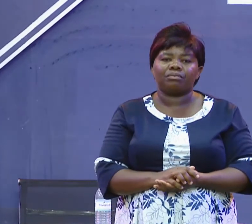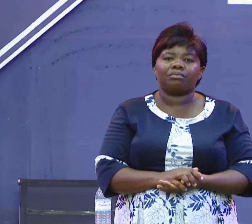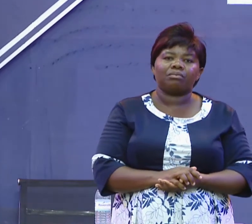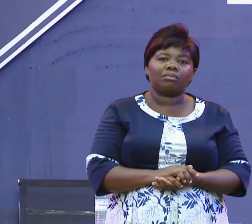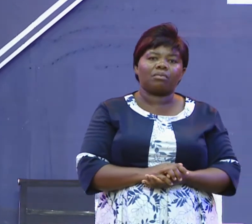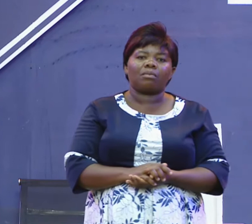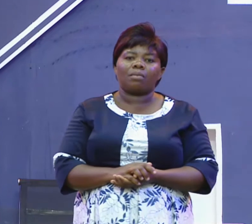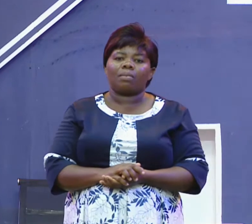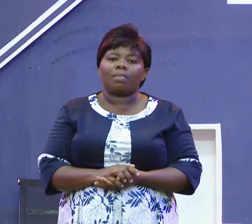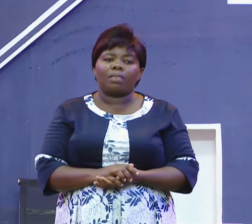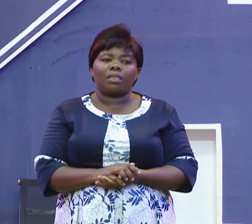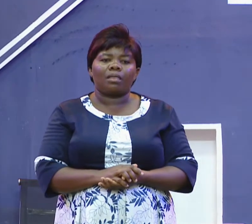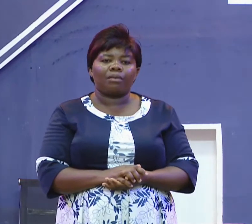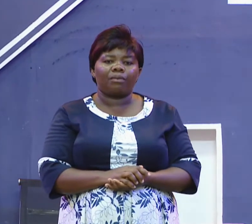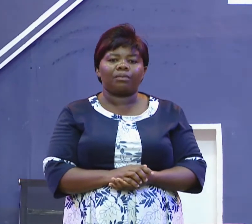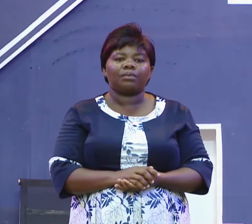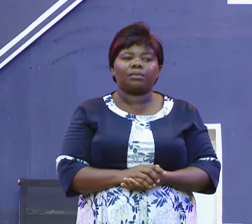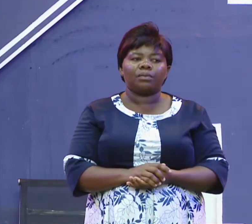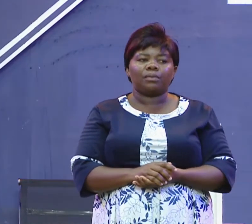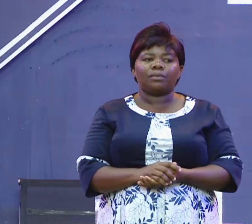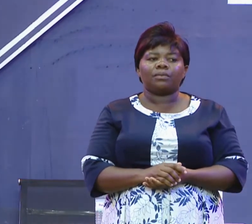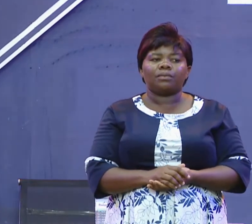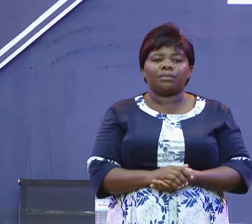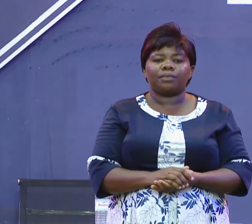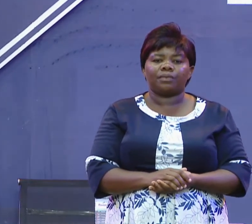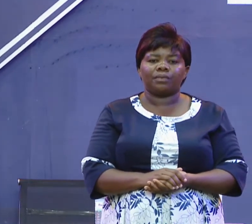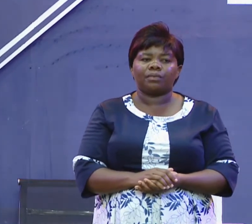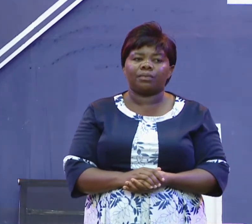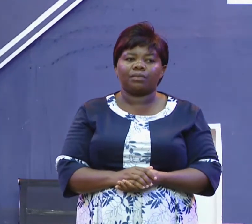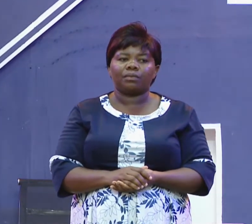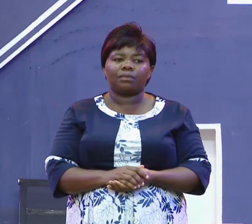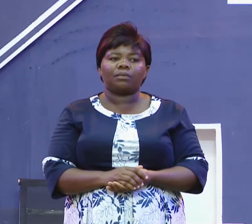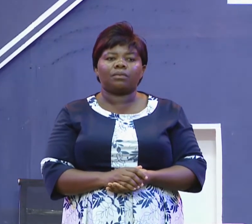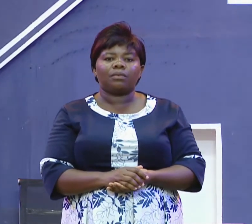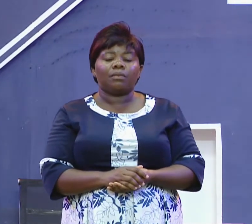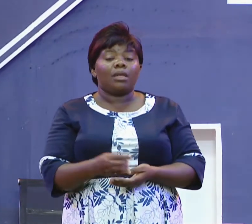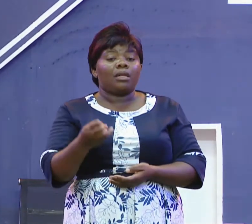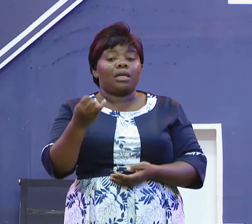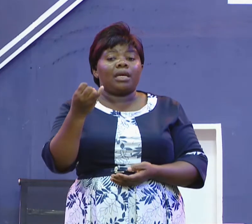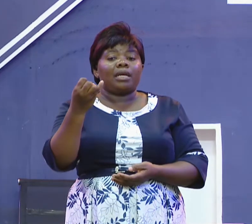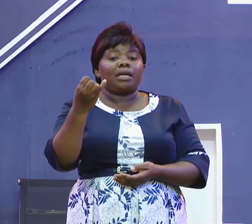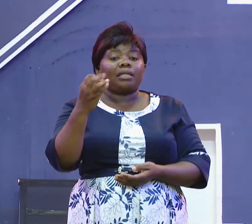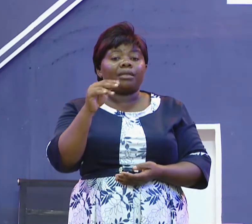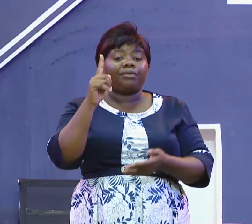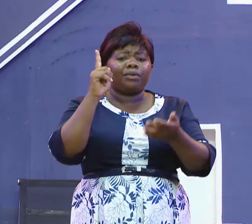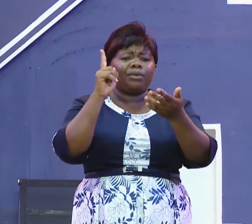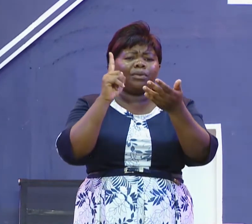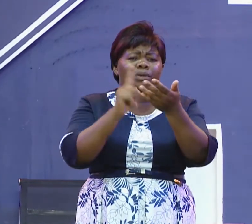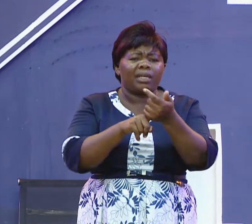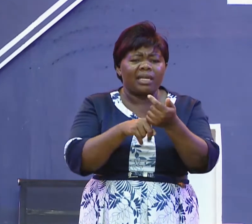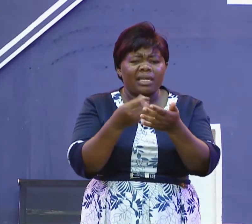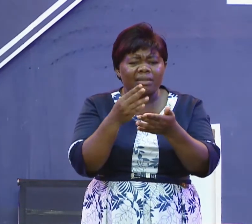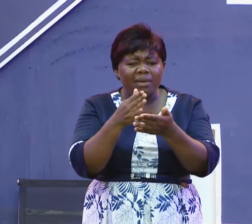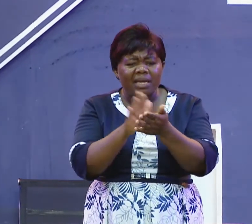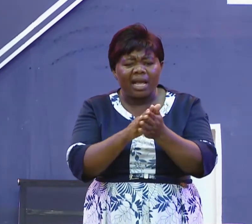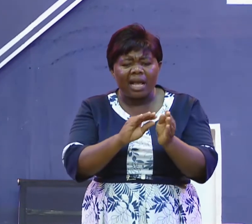an aspect that would help to show us what would cause money to be bad. That if